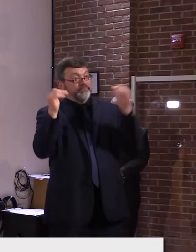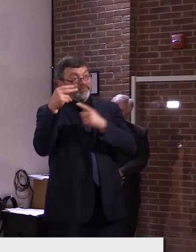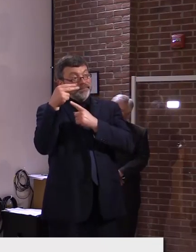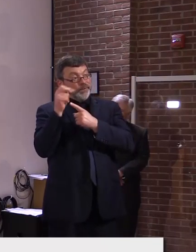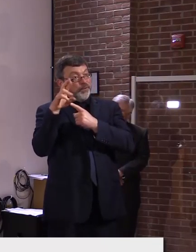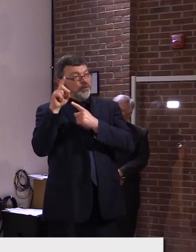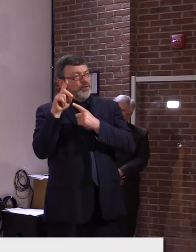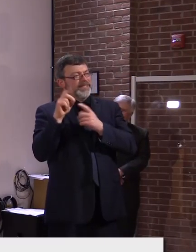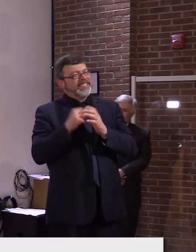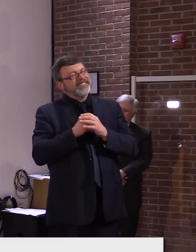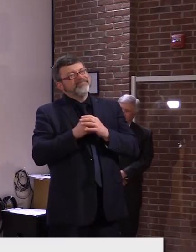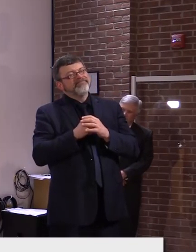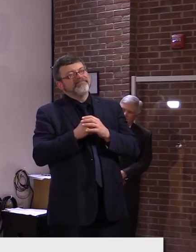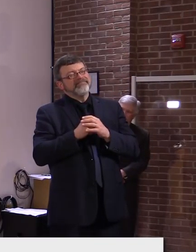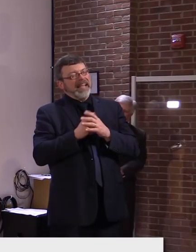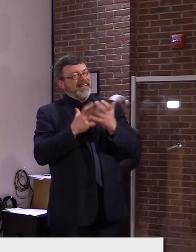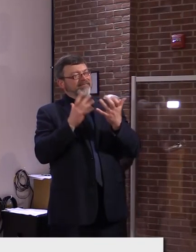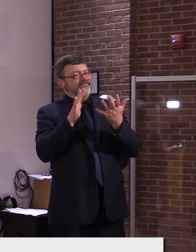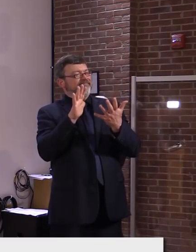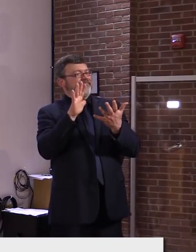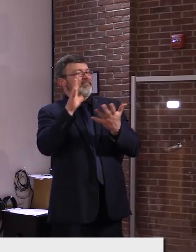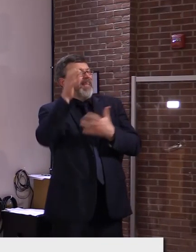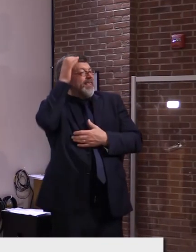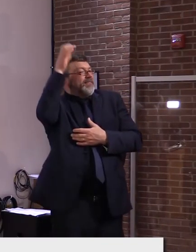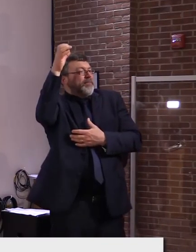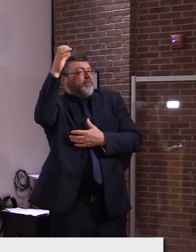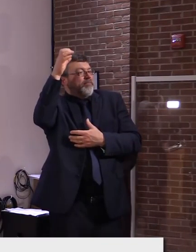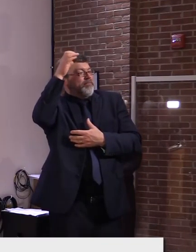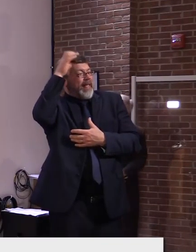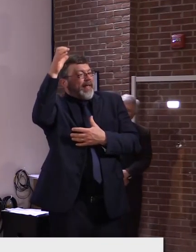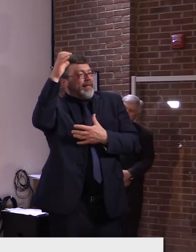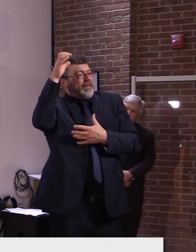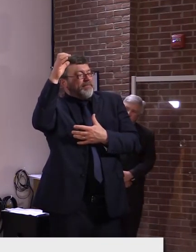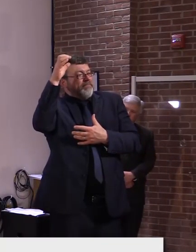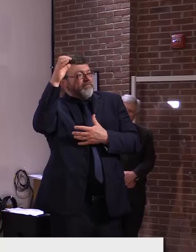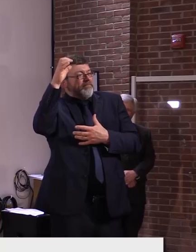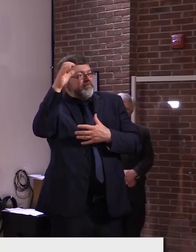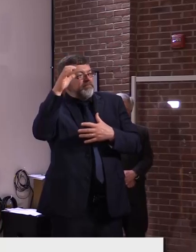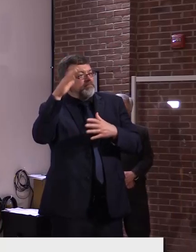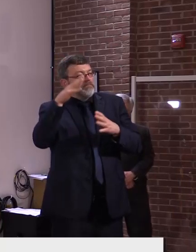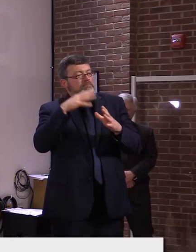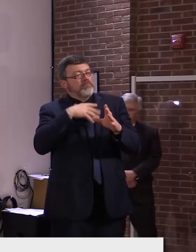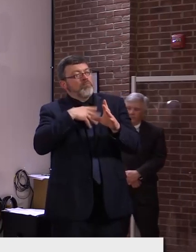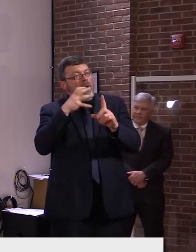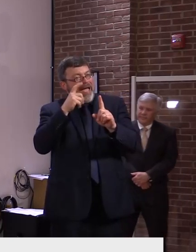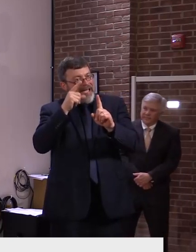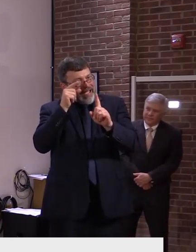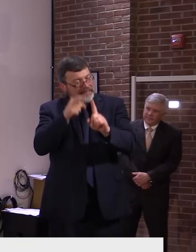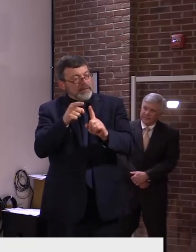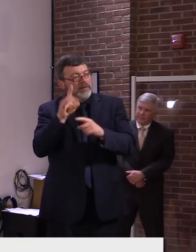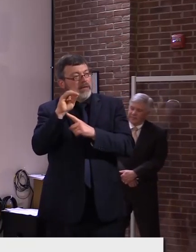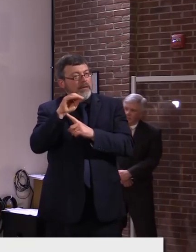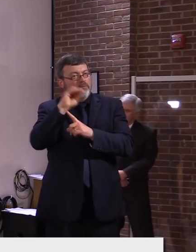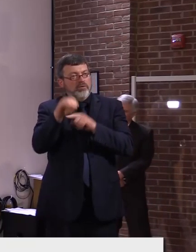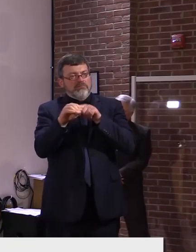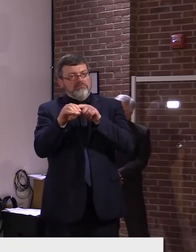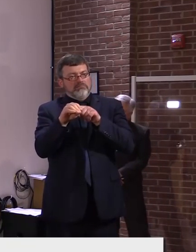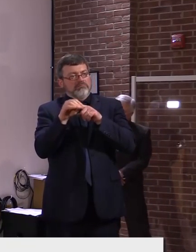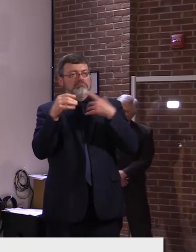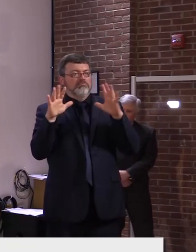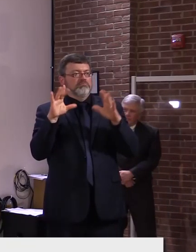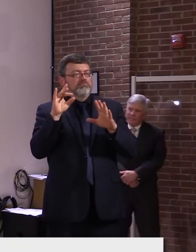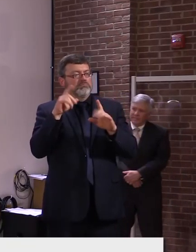trying to just sort of ignore it in a sense, because I let the data stand for itself. And all the data I showed today and